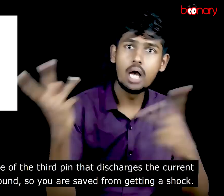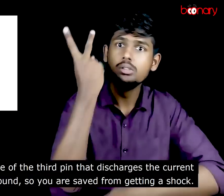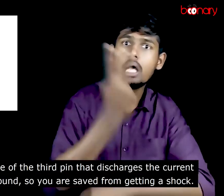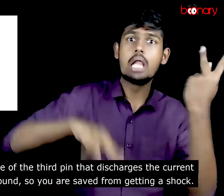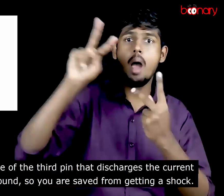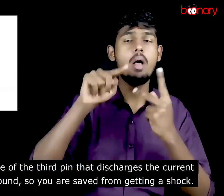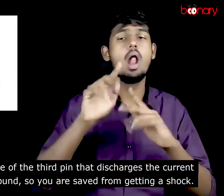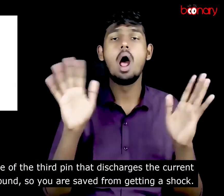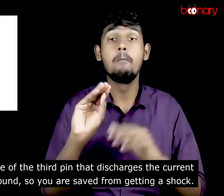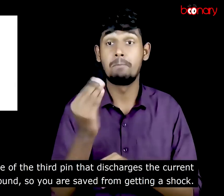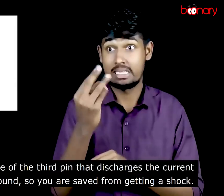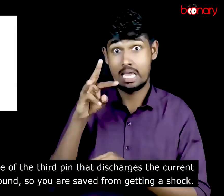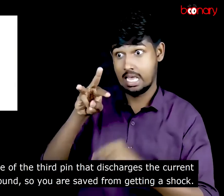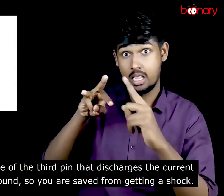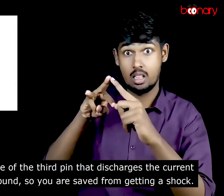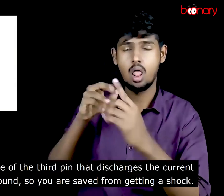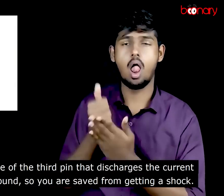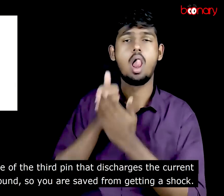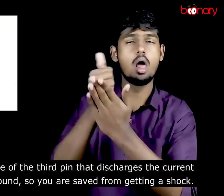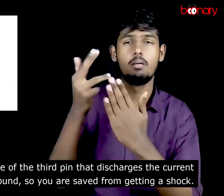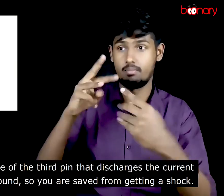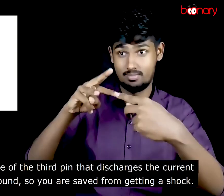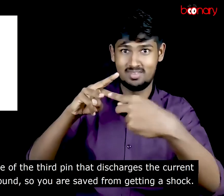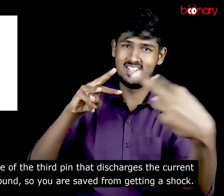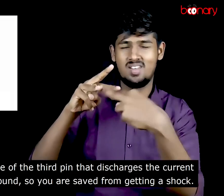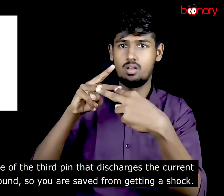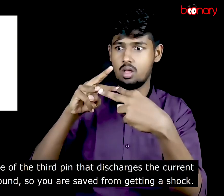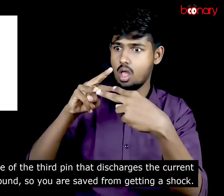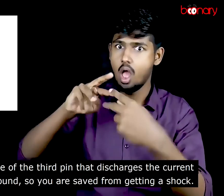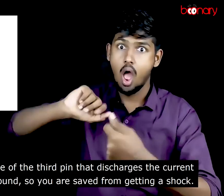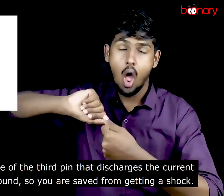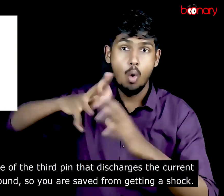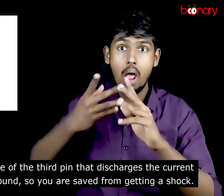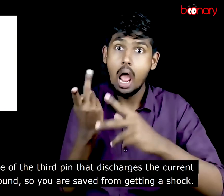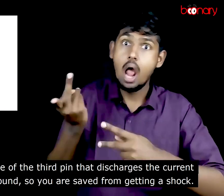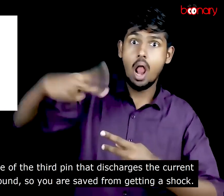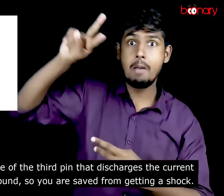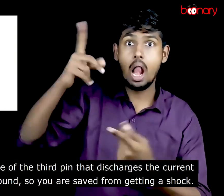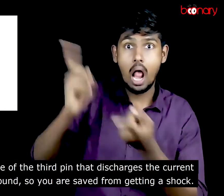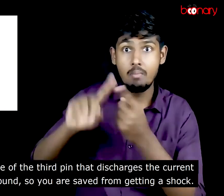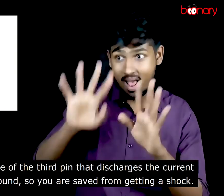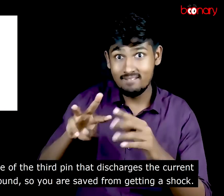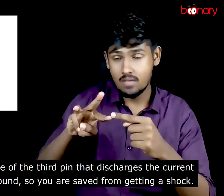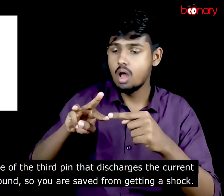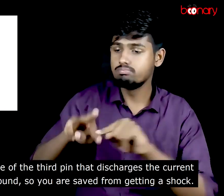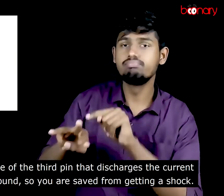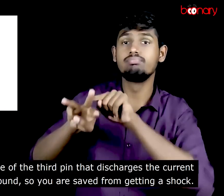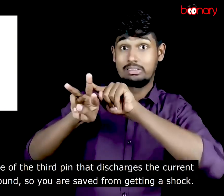because of the third pin that discharges the current safely to the ground, so you are saved